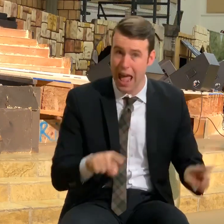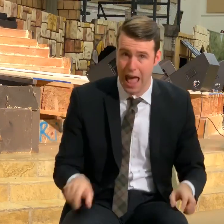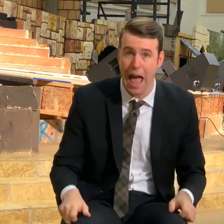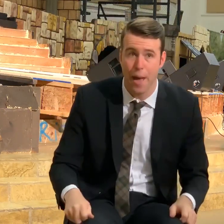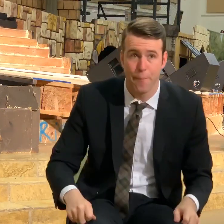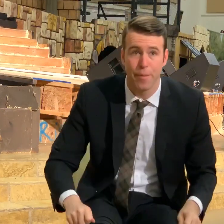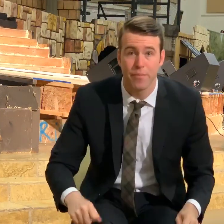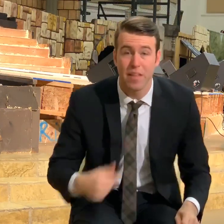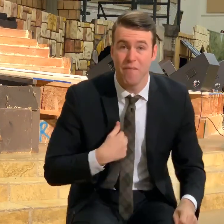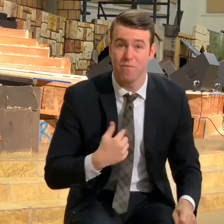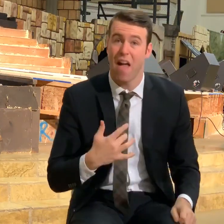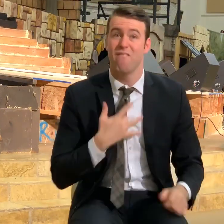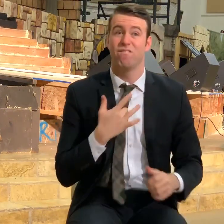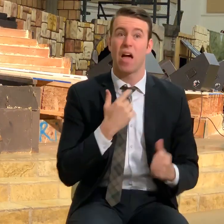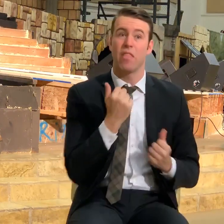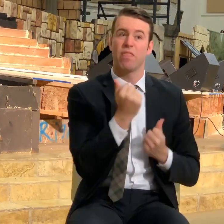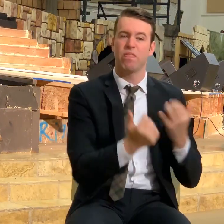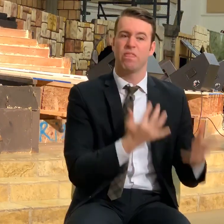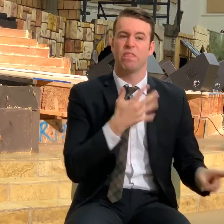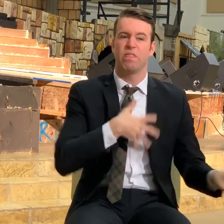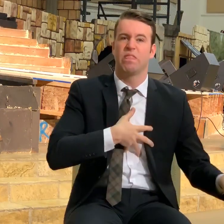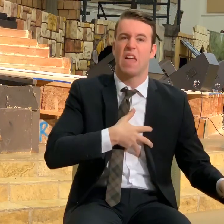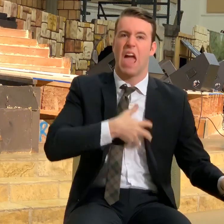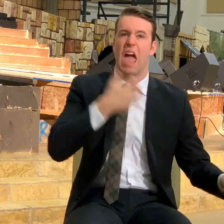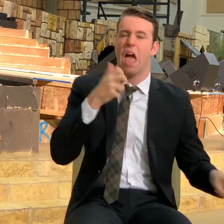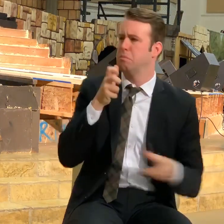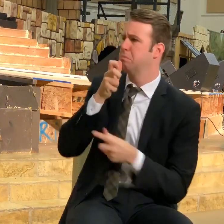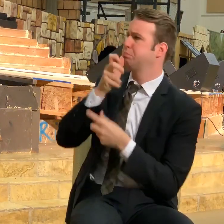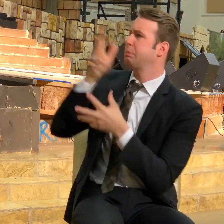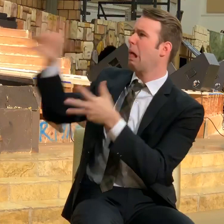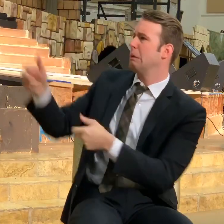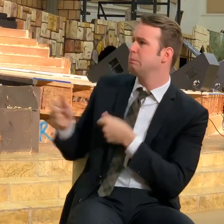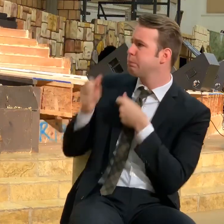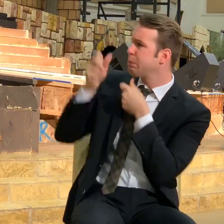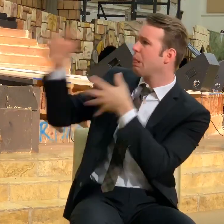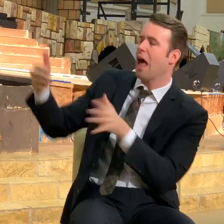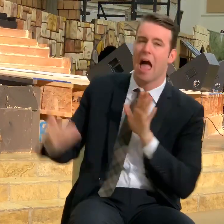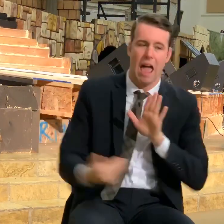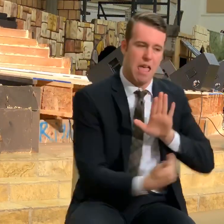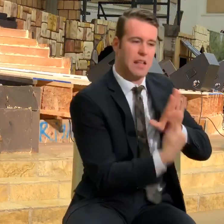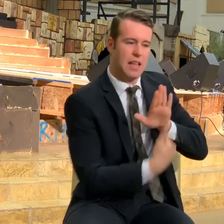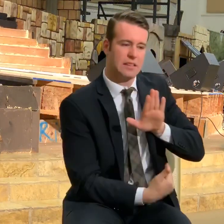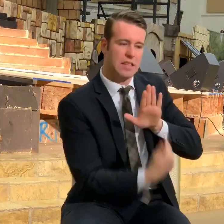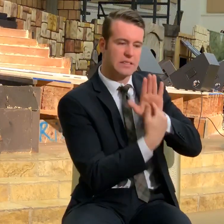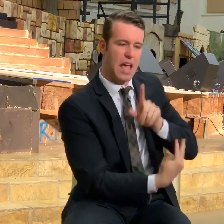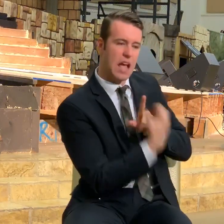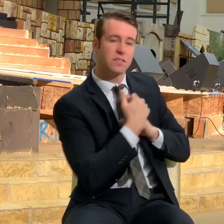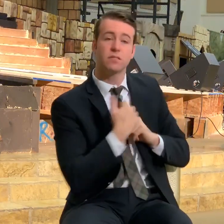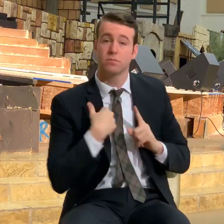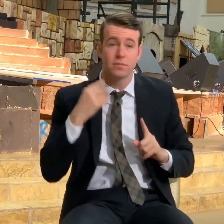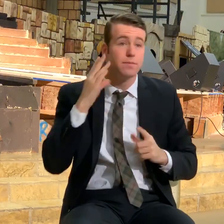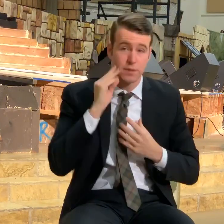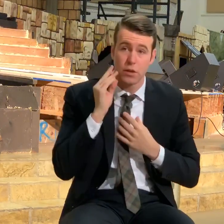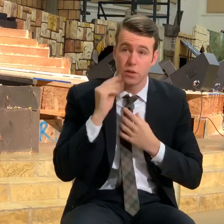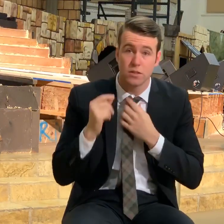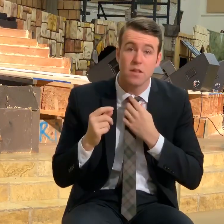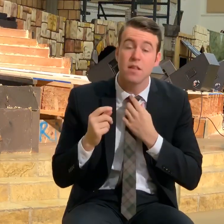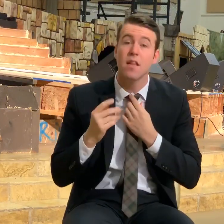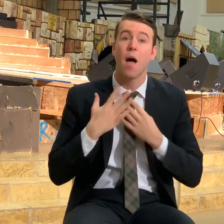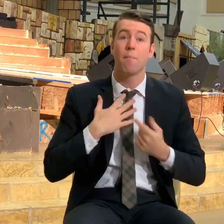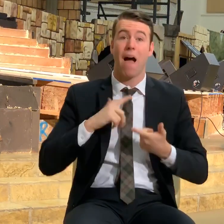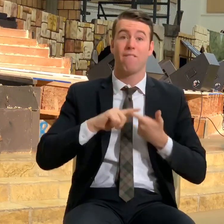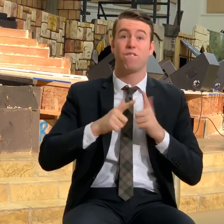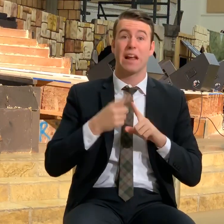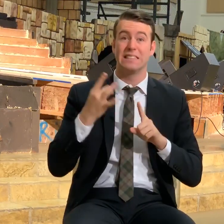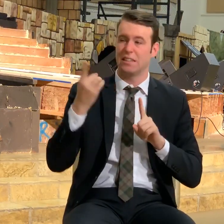the fiery flames of hell's puke as it comes out, as it attacks. I have had friends turn